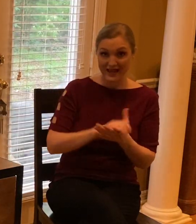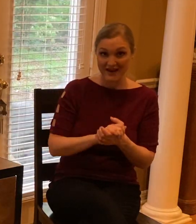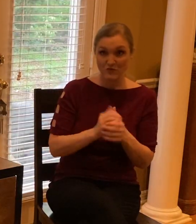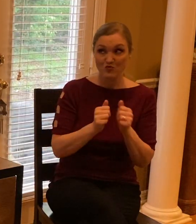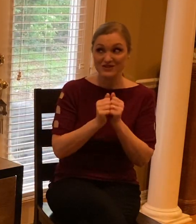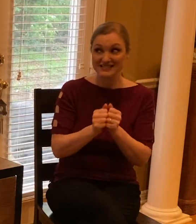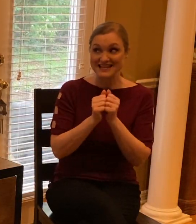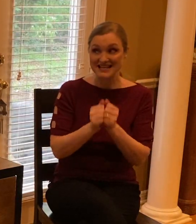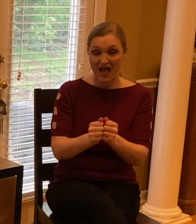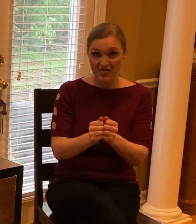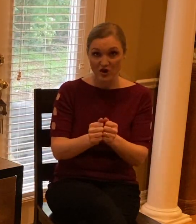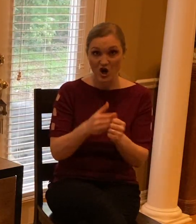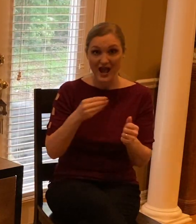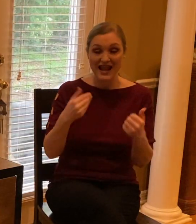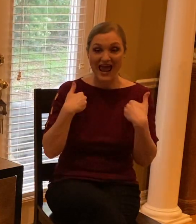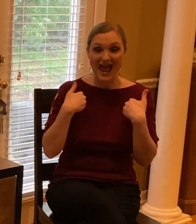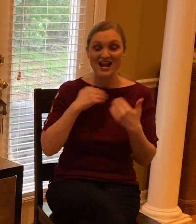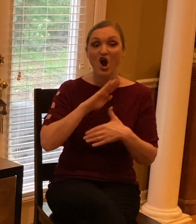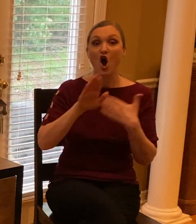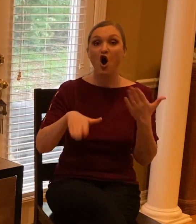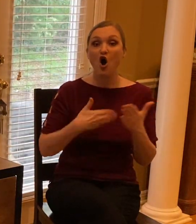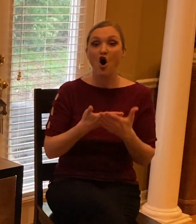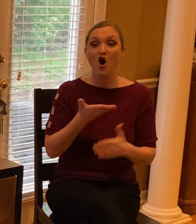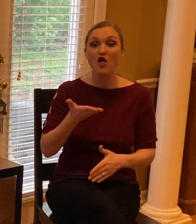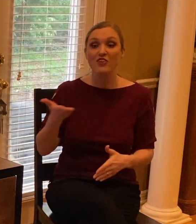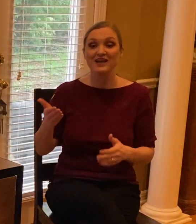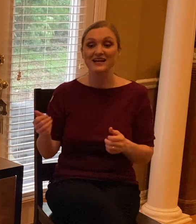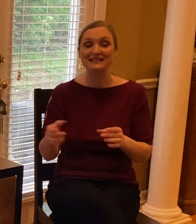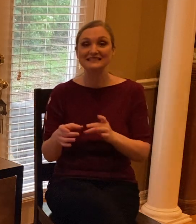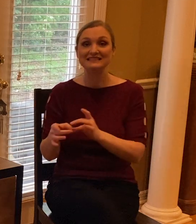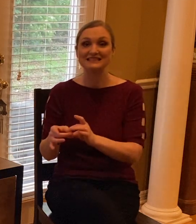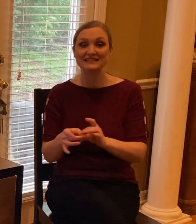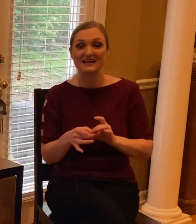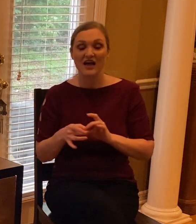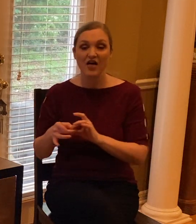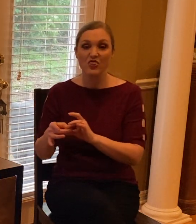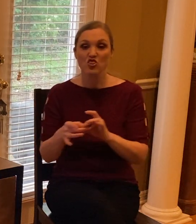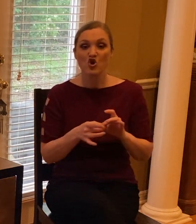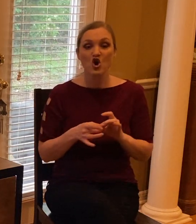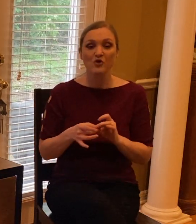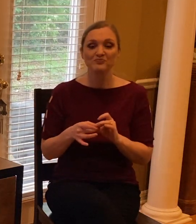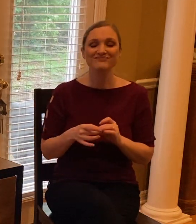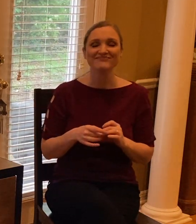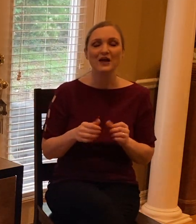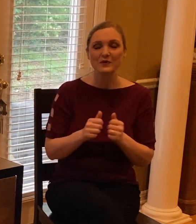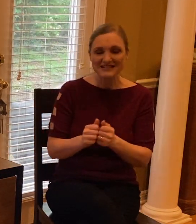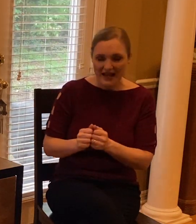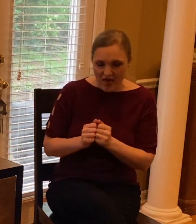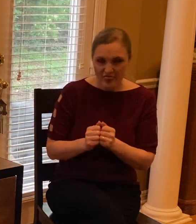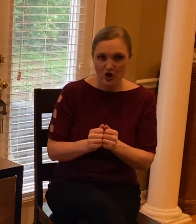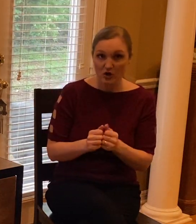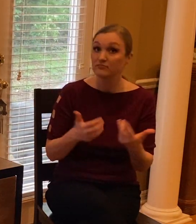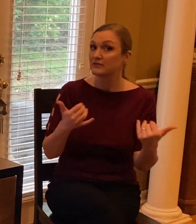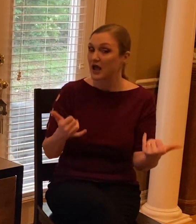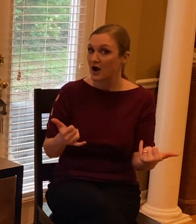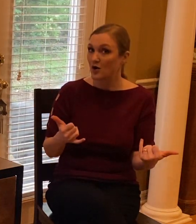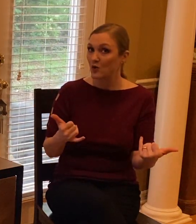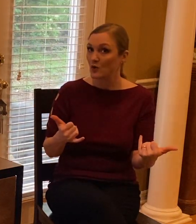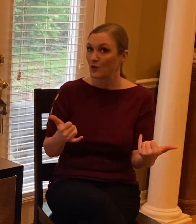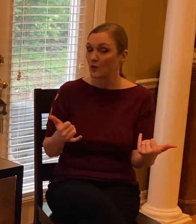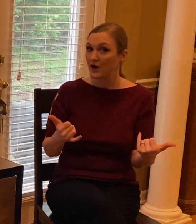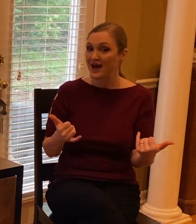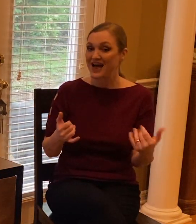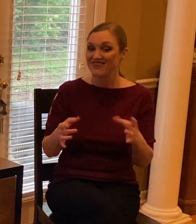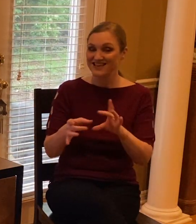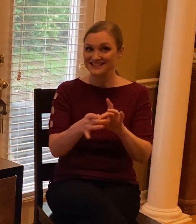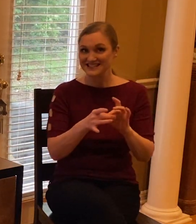were together and had all things in common. They were dedicated to being together. Now, this